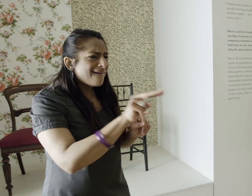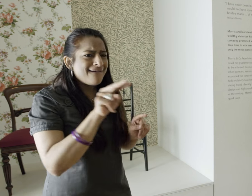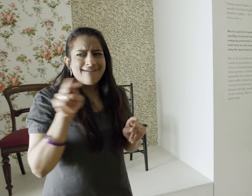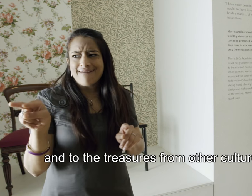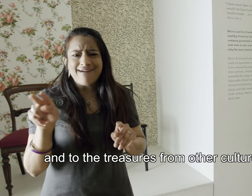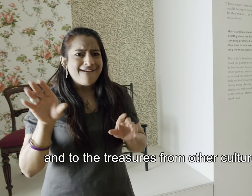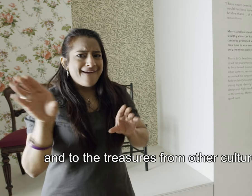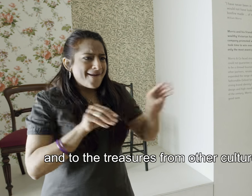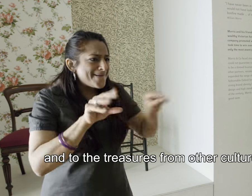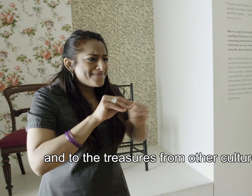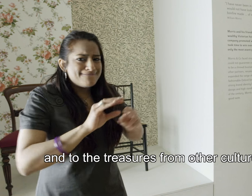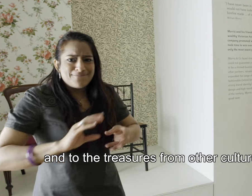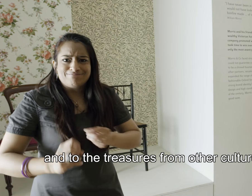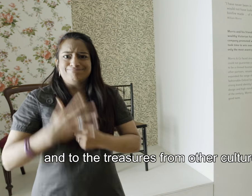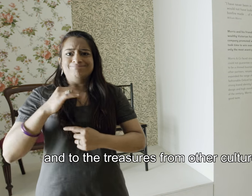and to the treasures from other cultures